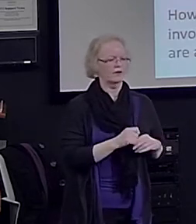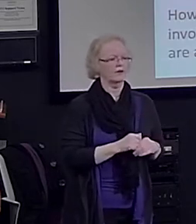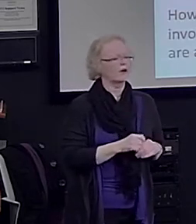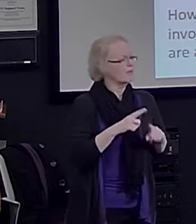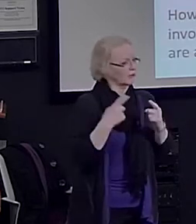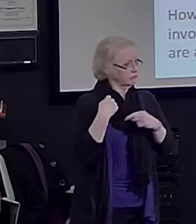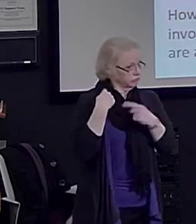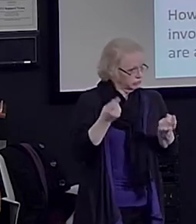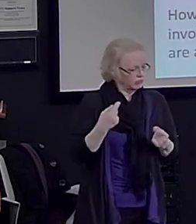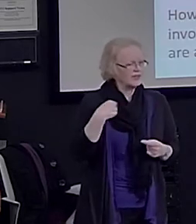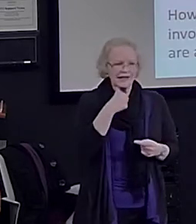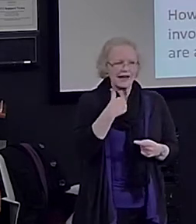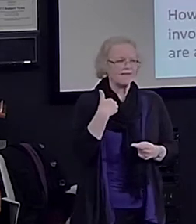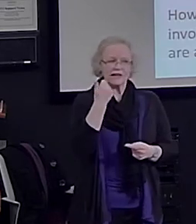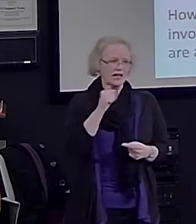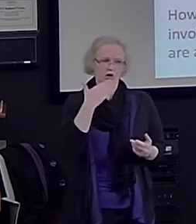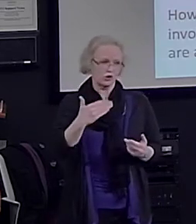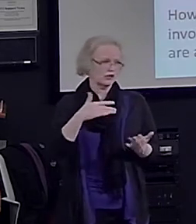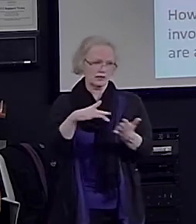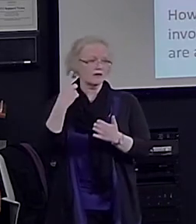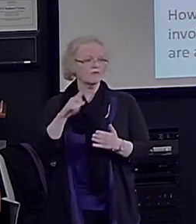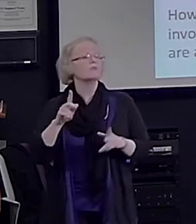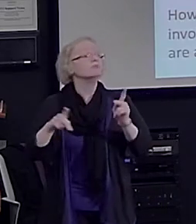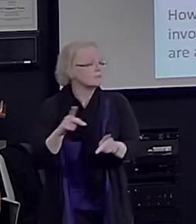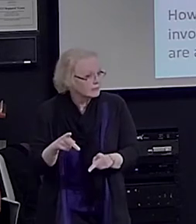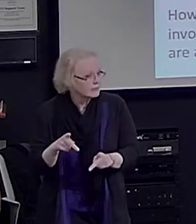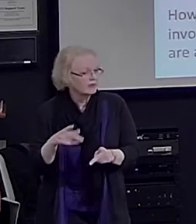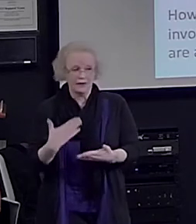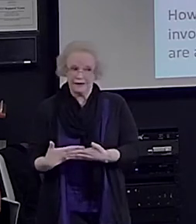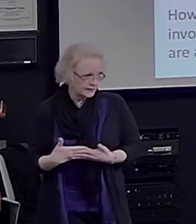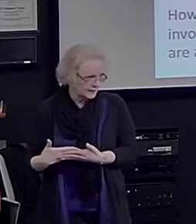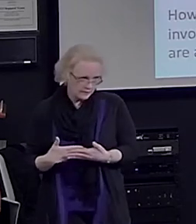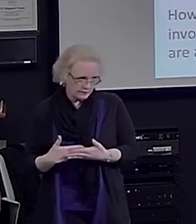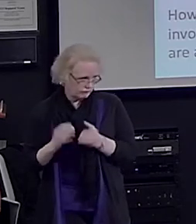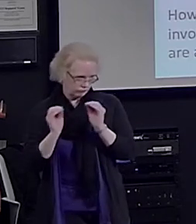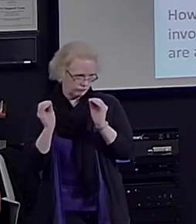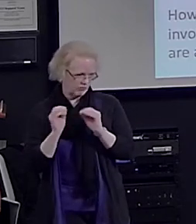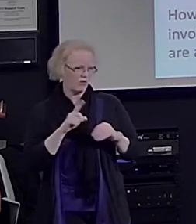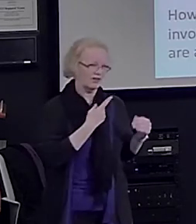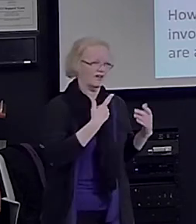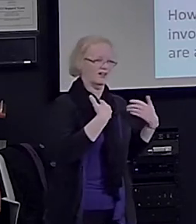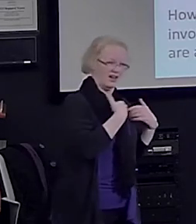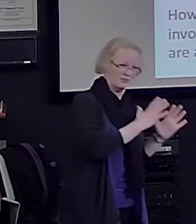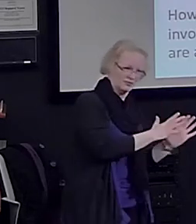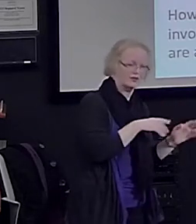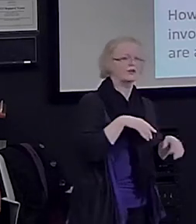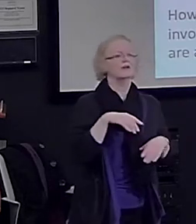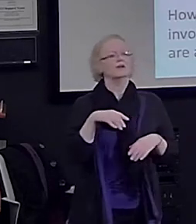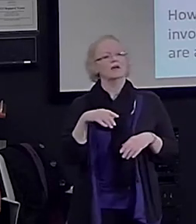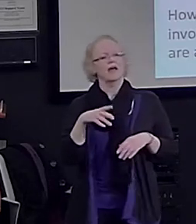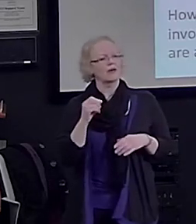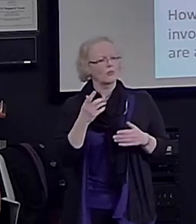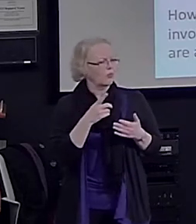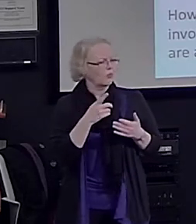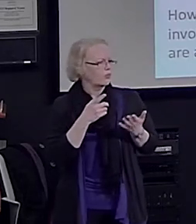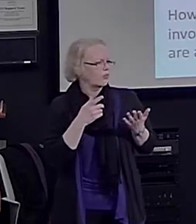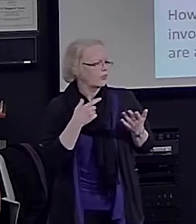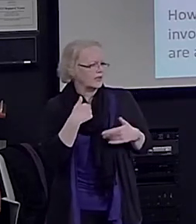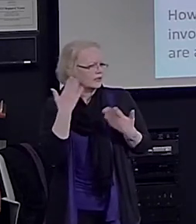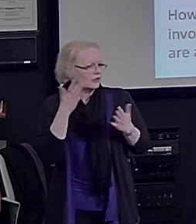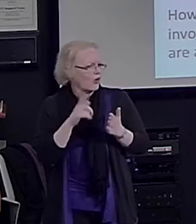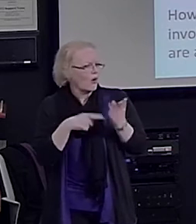been any good studies in humans there had not been studies in infants and the influence of what's happening passively like